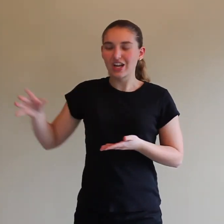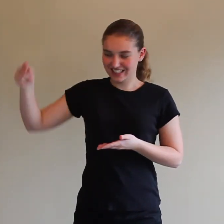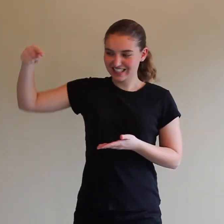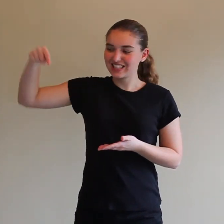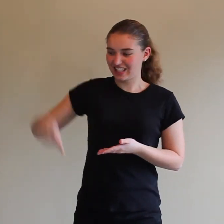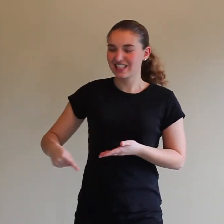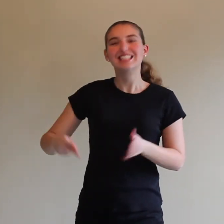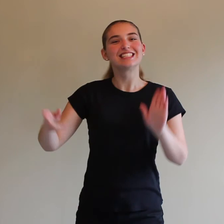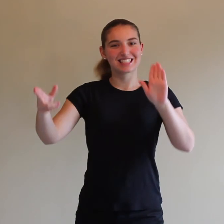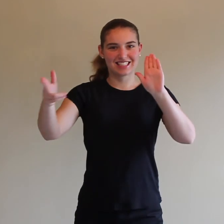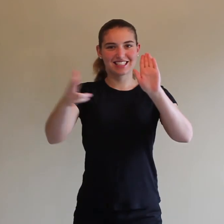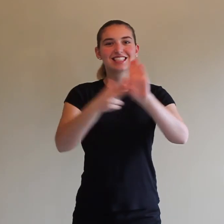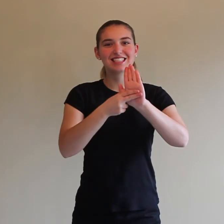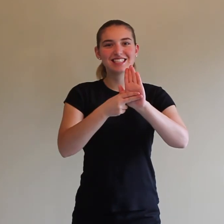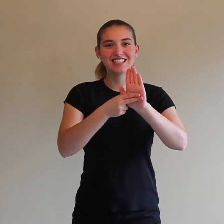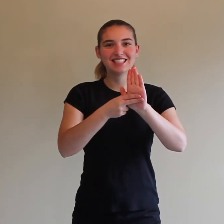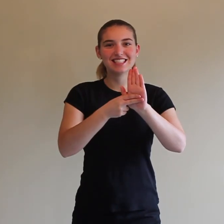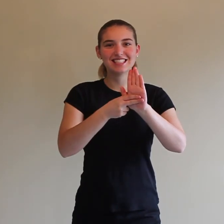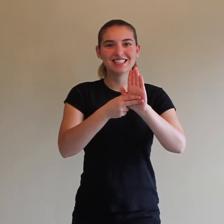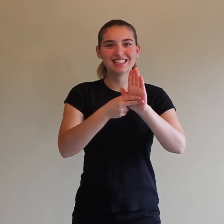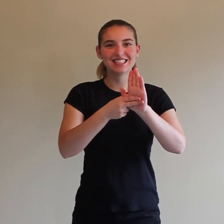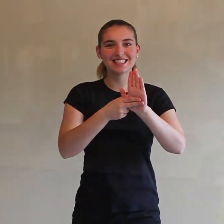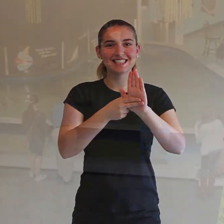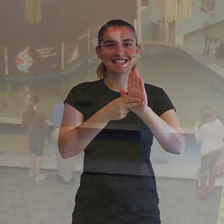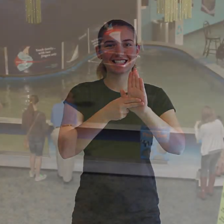tickets at guest services on the first floor lobby.